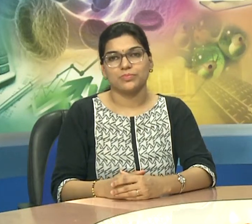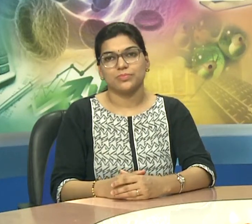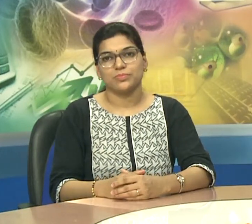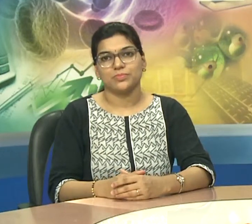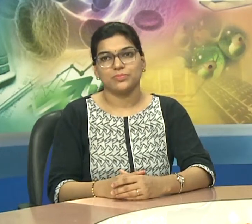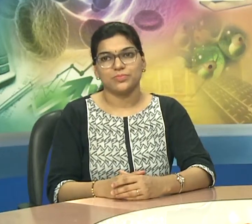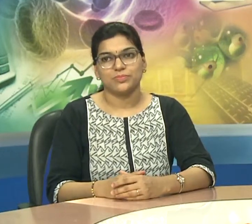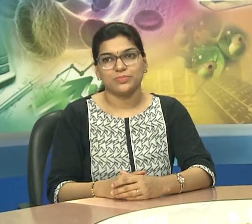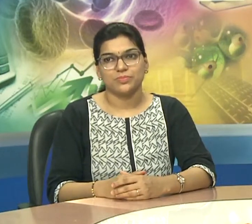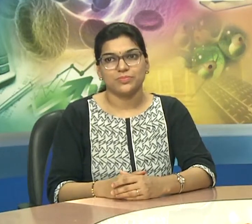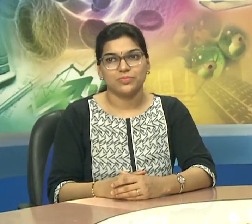Let us take a break.